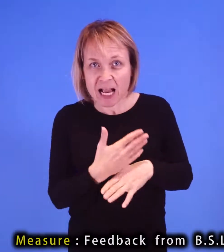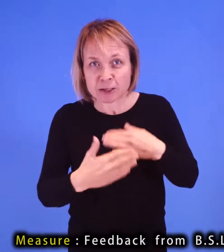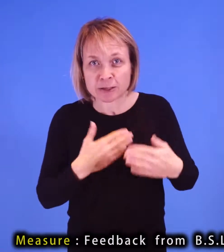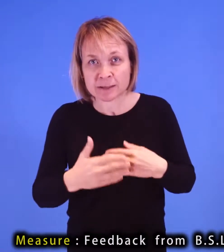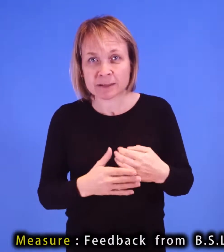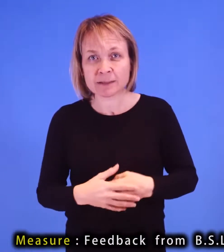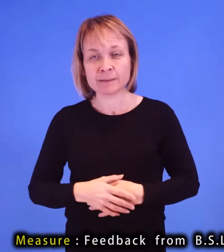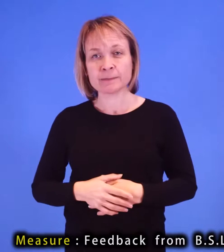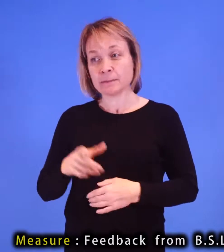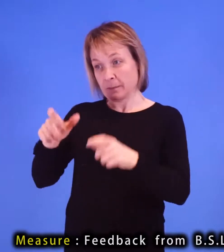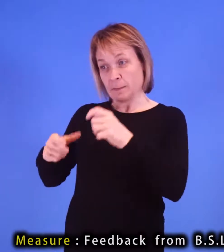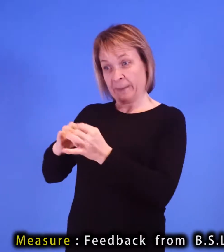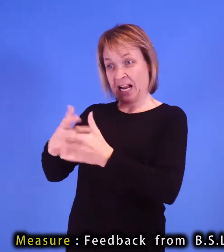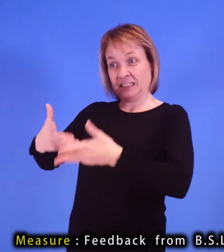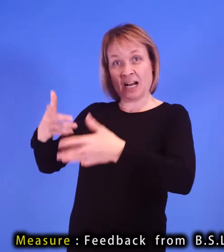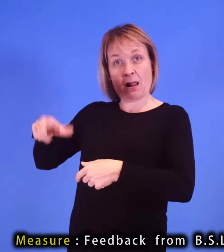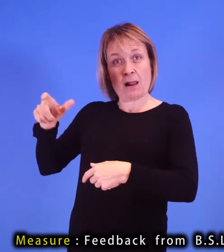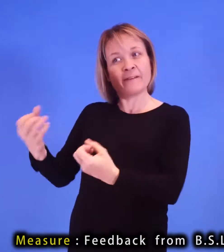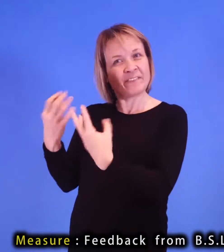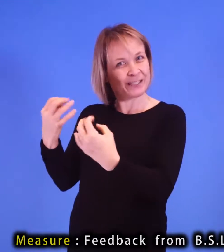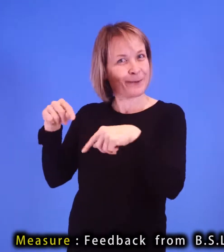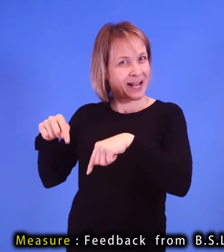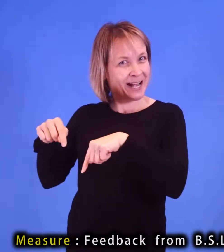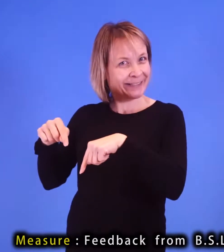Measure. Feedback from BSL users.